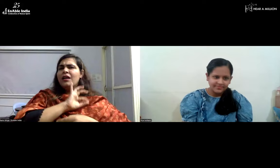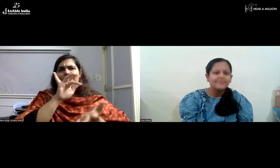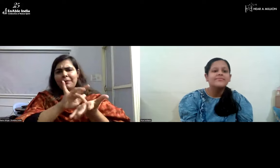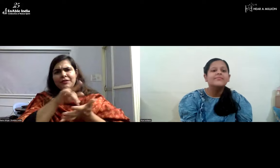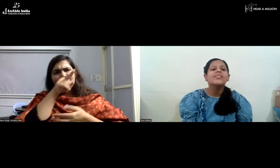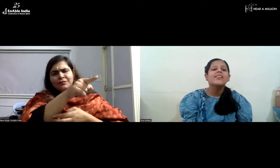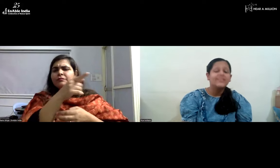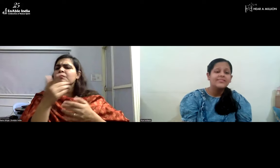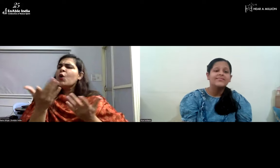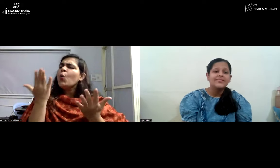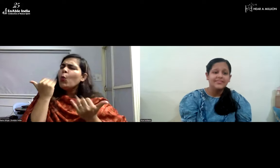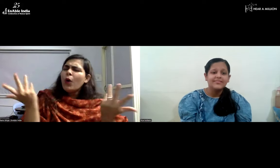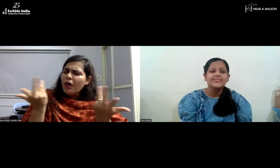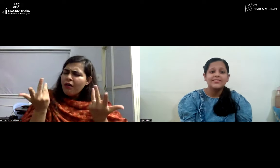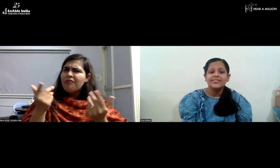also.